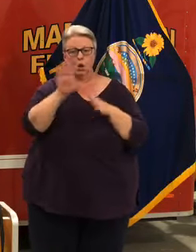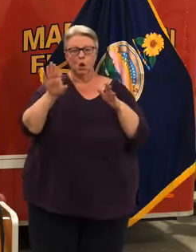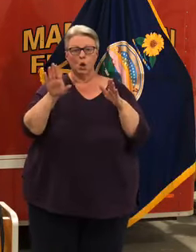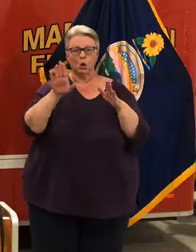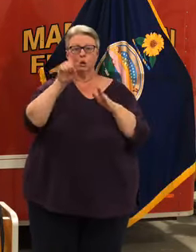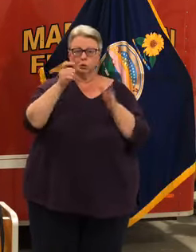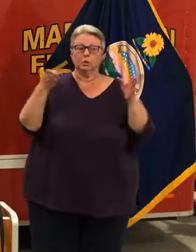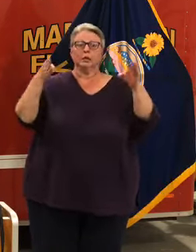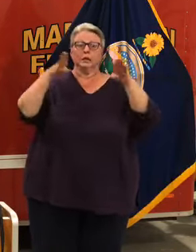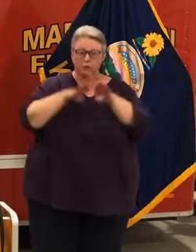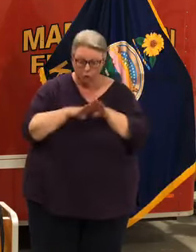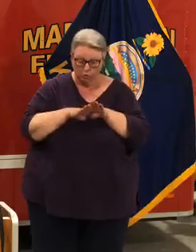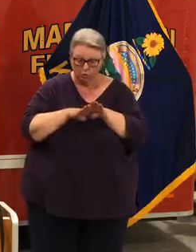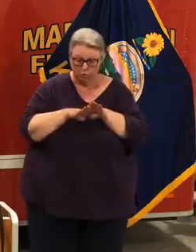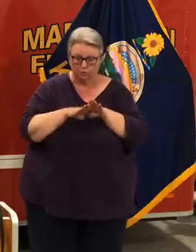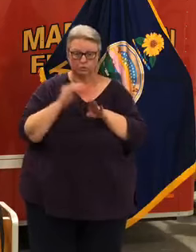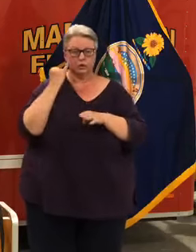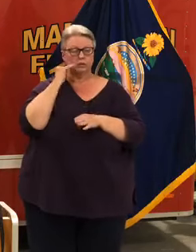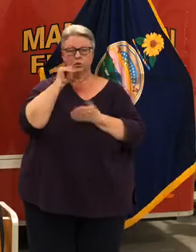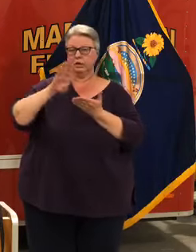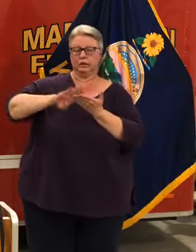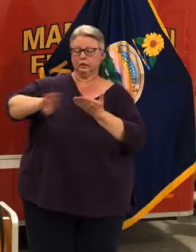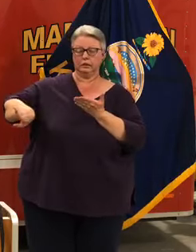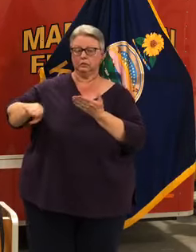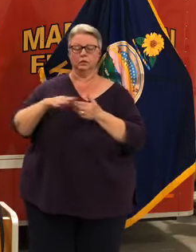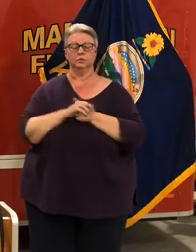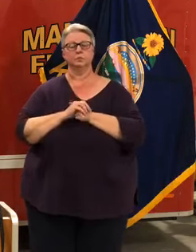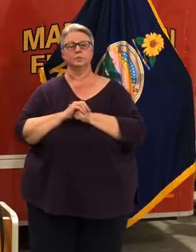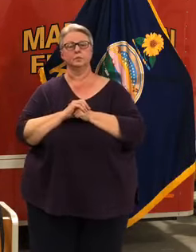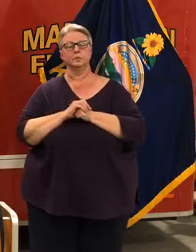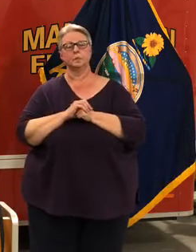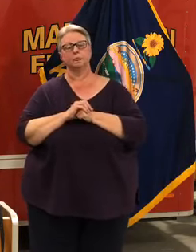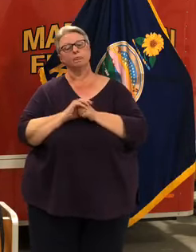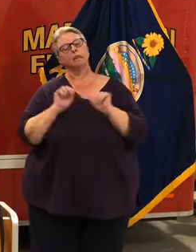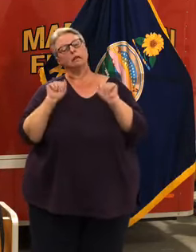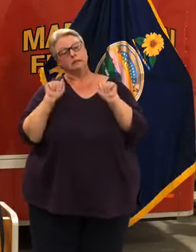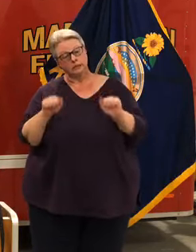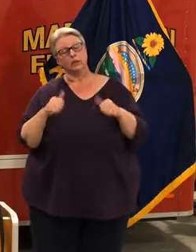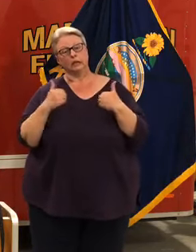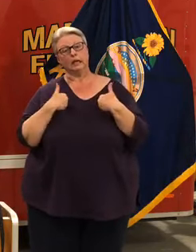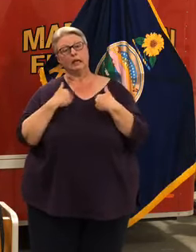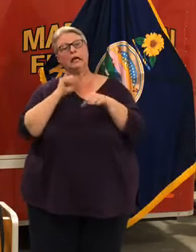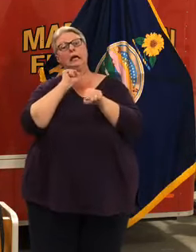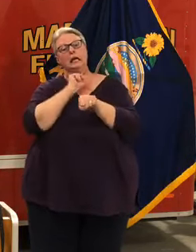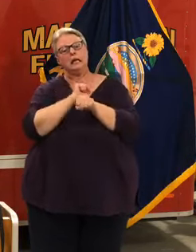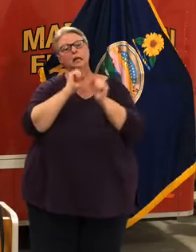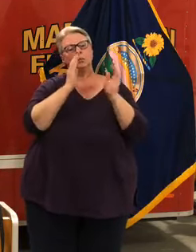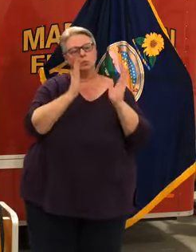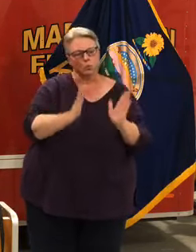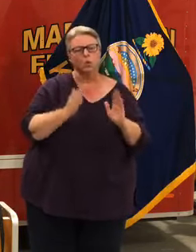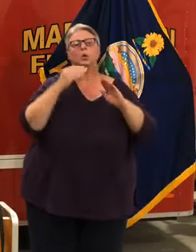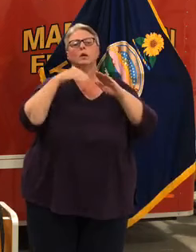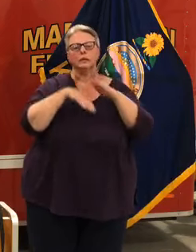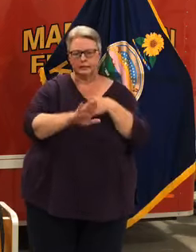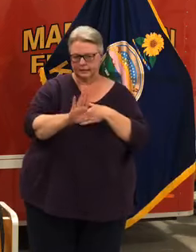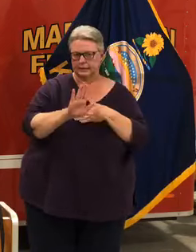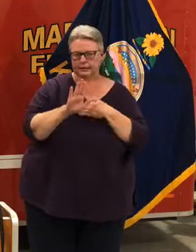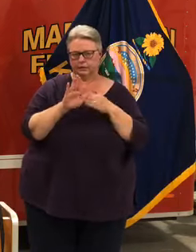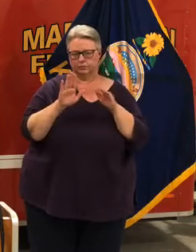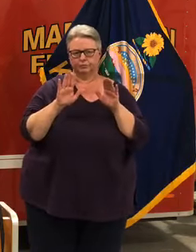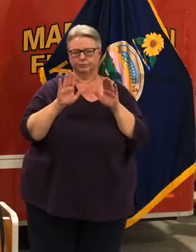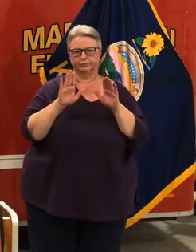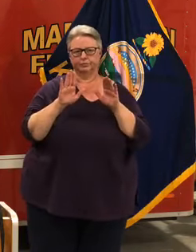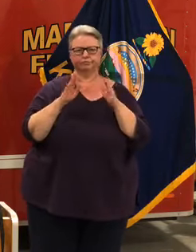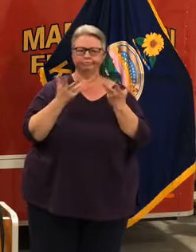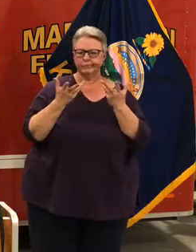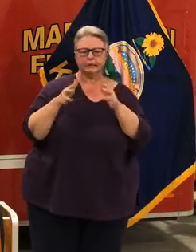not with that exemption. Your doors should be closed to the public. You can have employee or employees inside that have